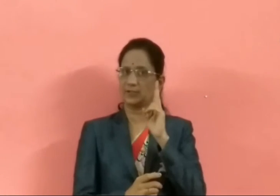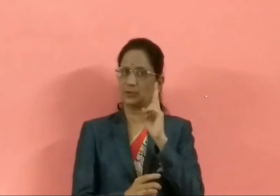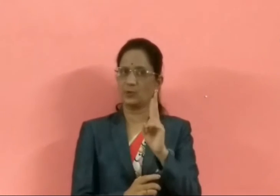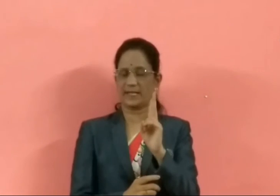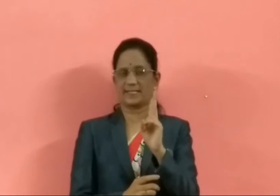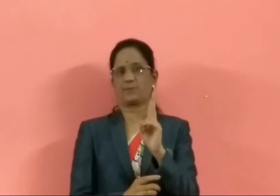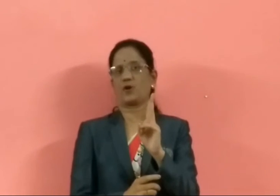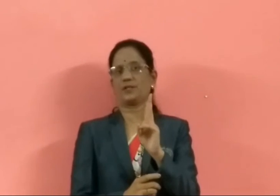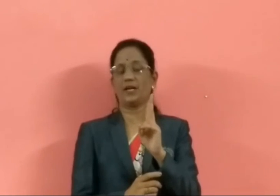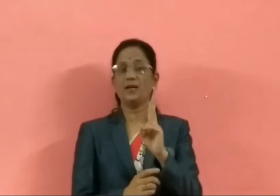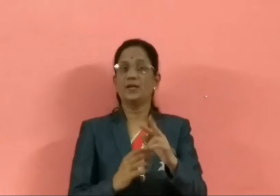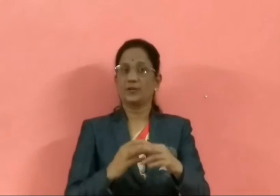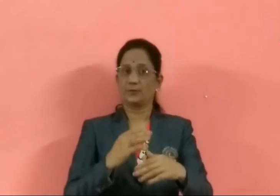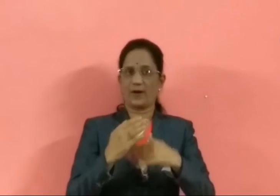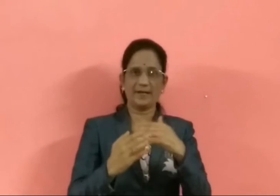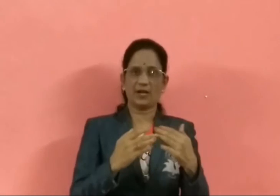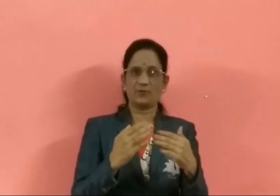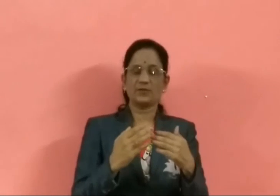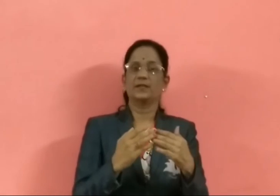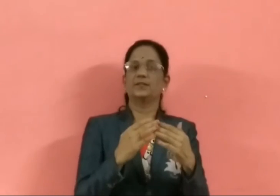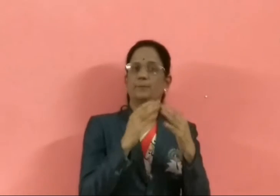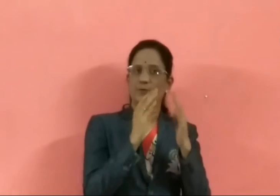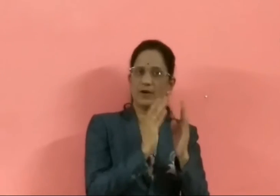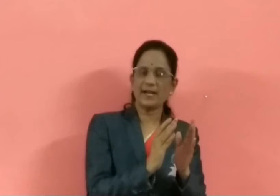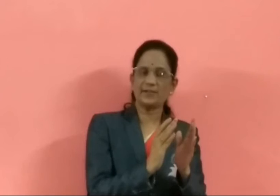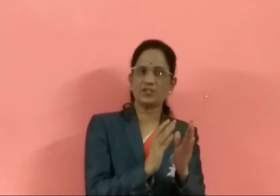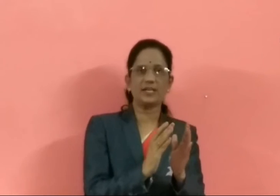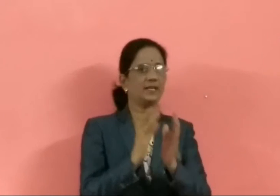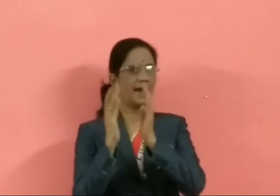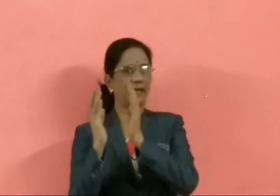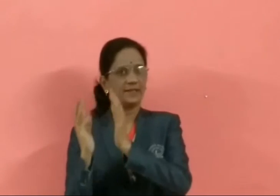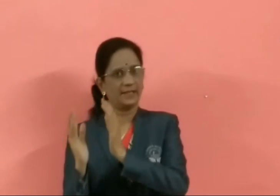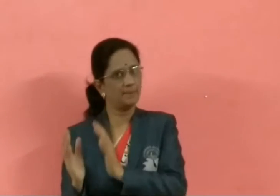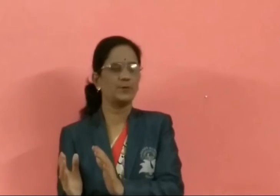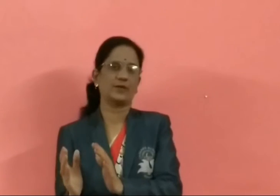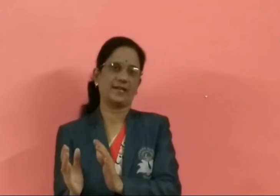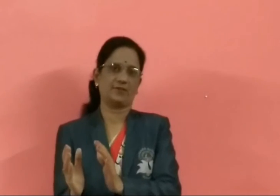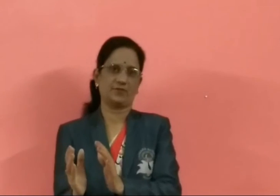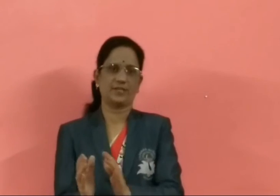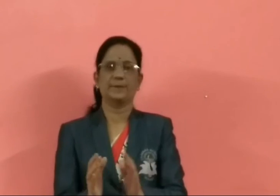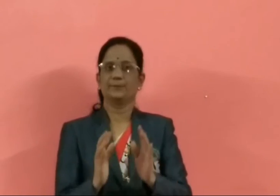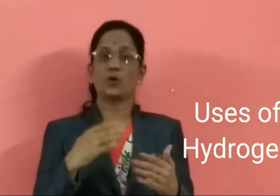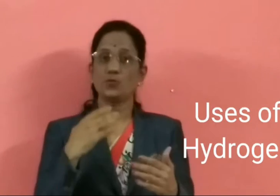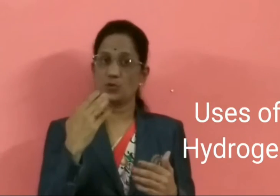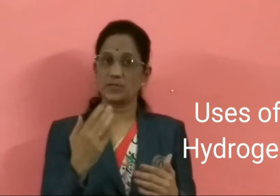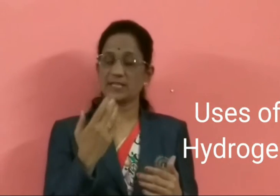two tests to find out the pure hydrogen and impure hydrogen. Uses